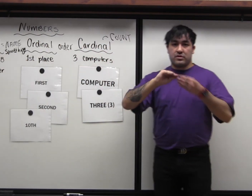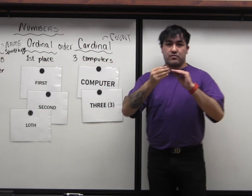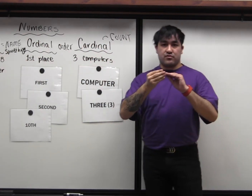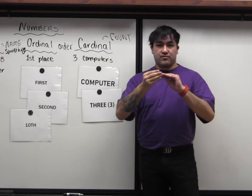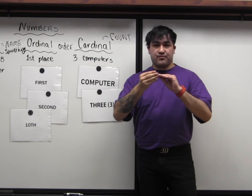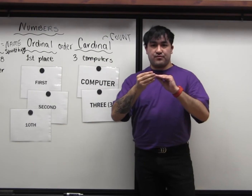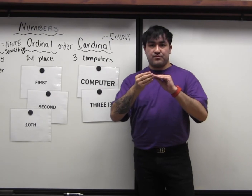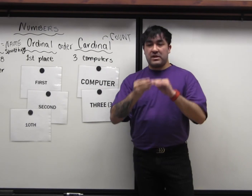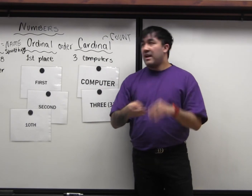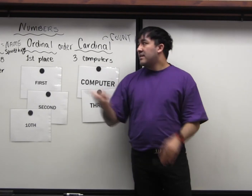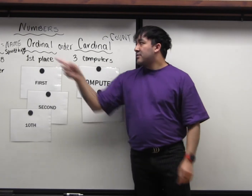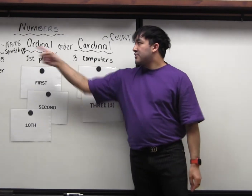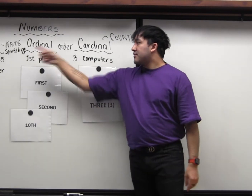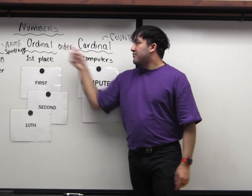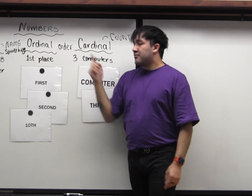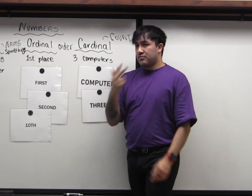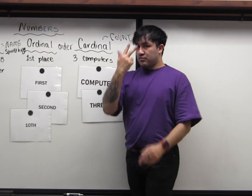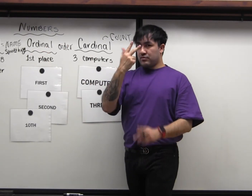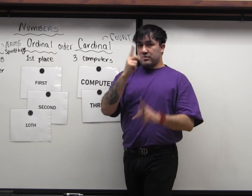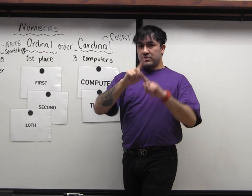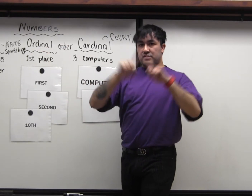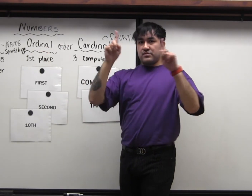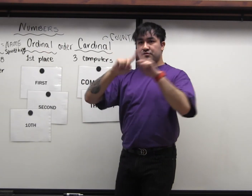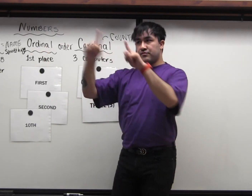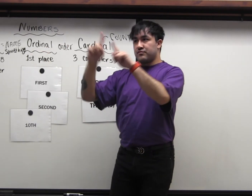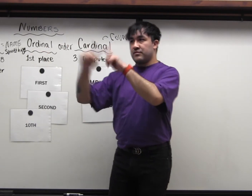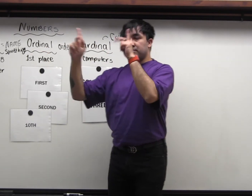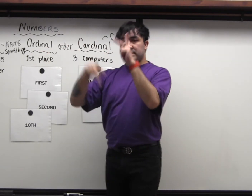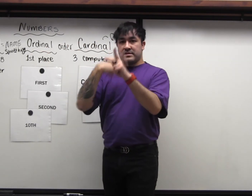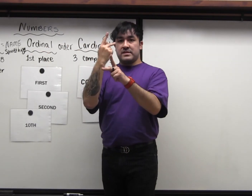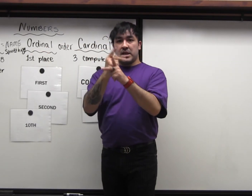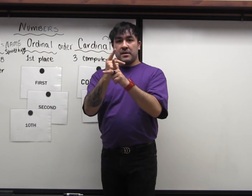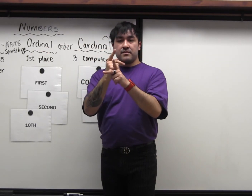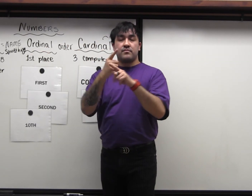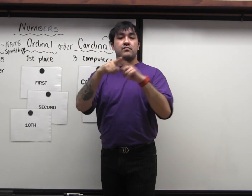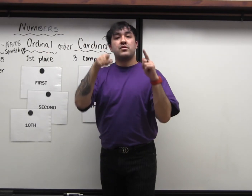nominal. So we have cardinal numbers, we have nominal numbers. Those two are the same.